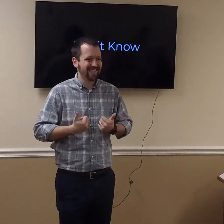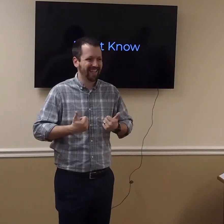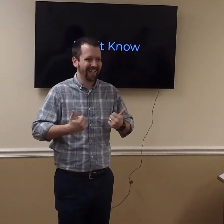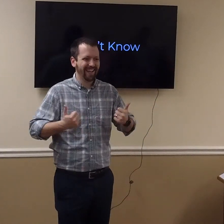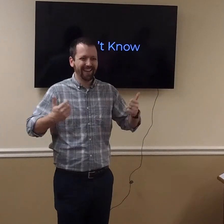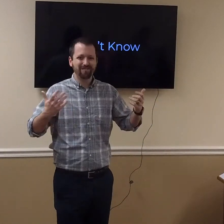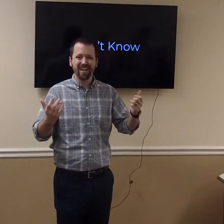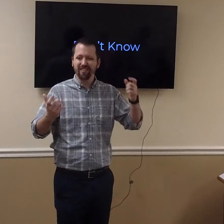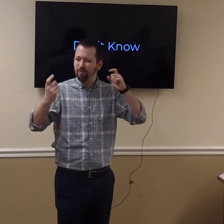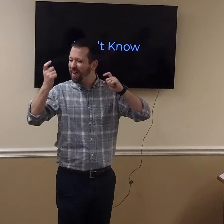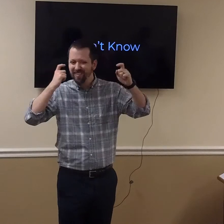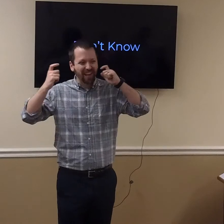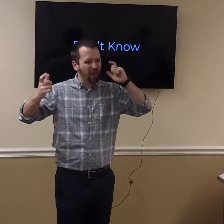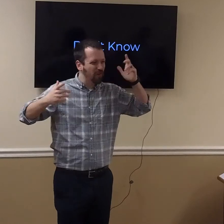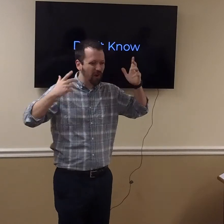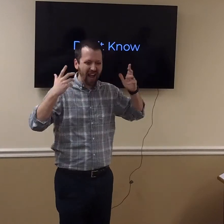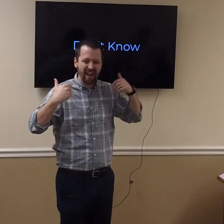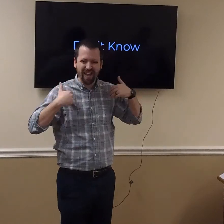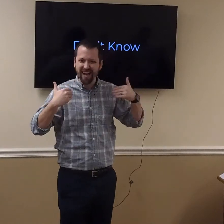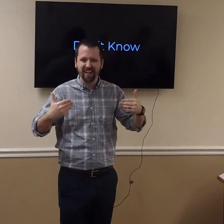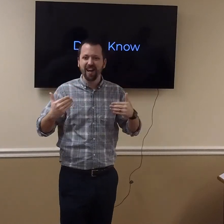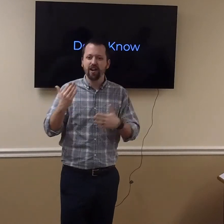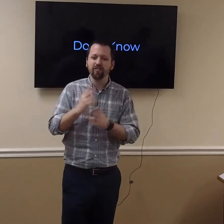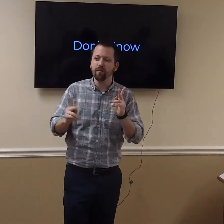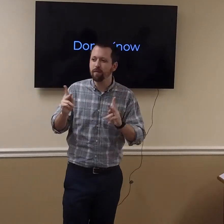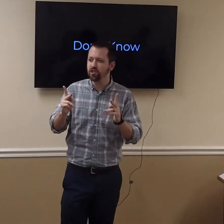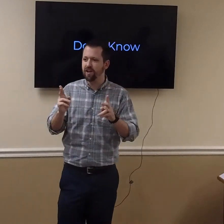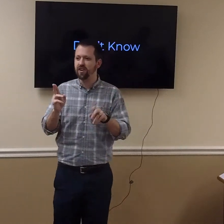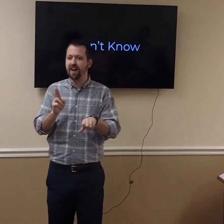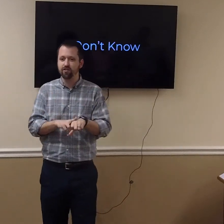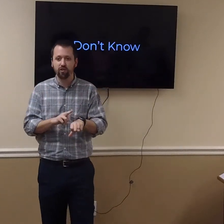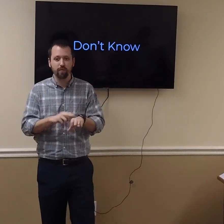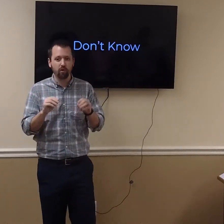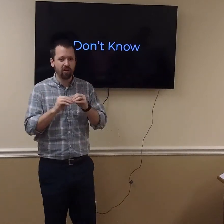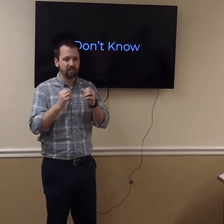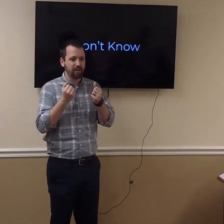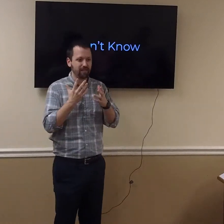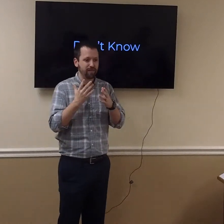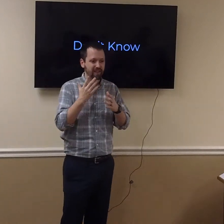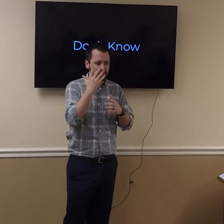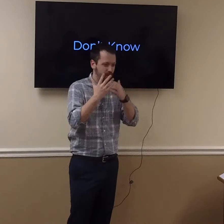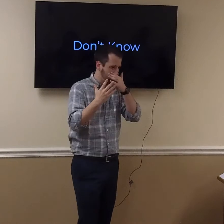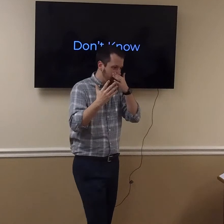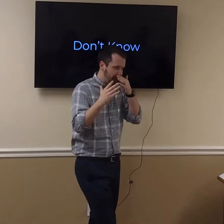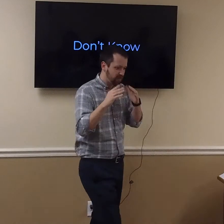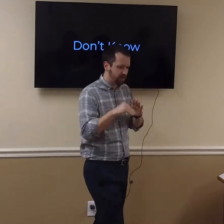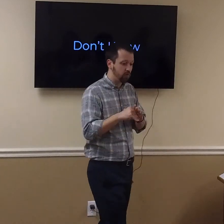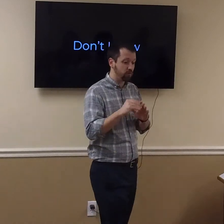to be expressive, have at it. I know some people just have a naturally more expressive face. If you're who is really